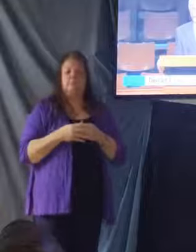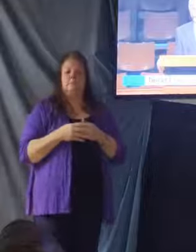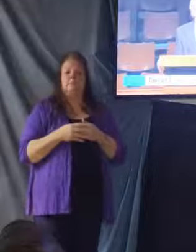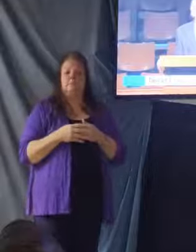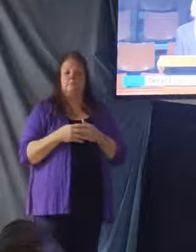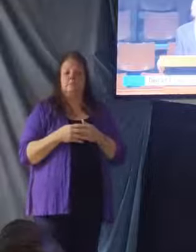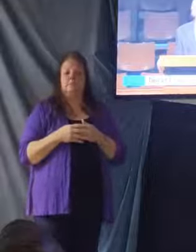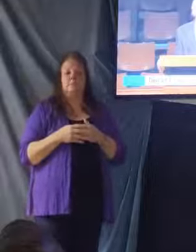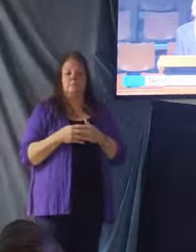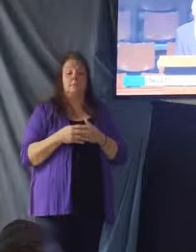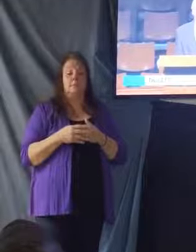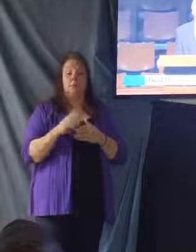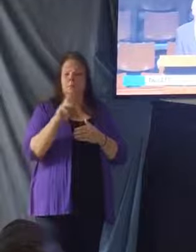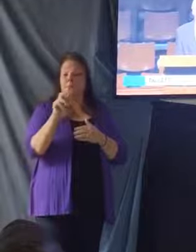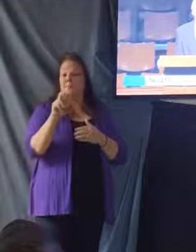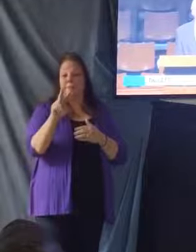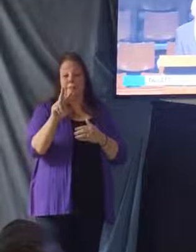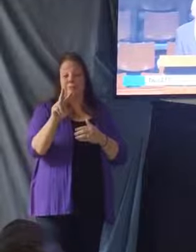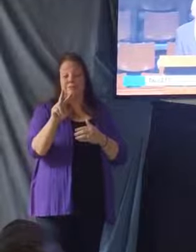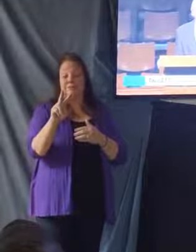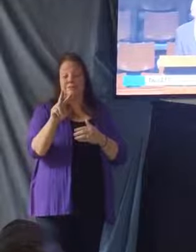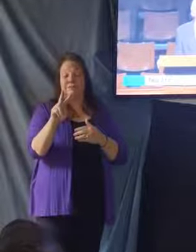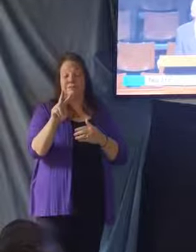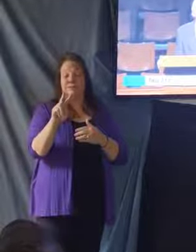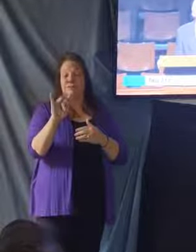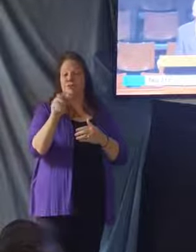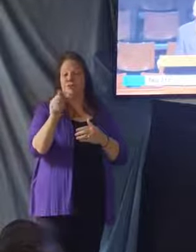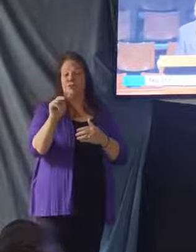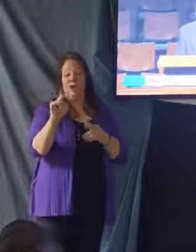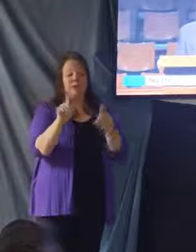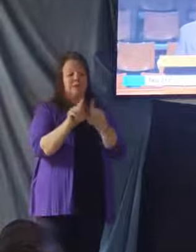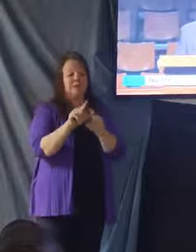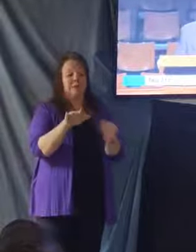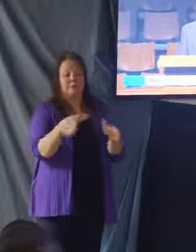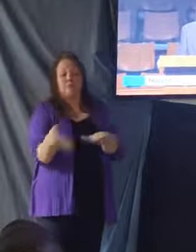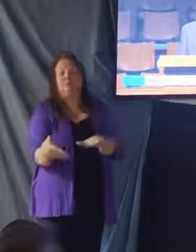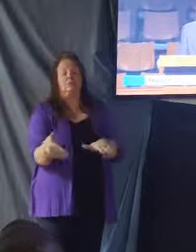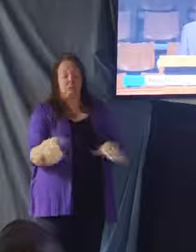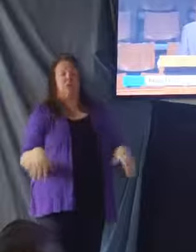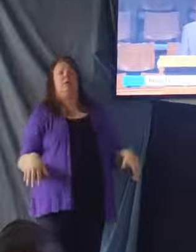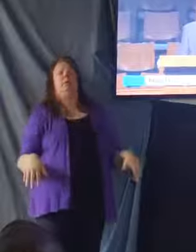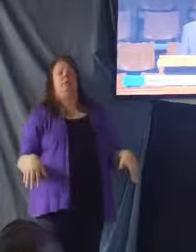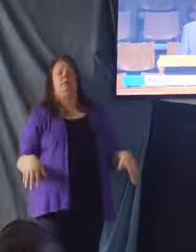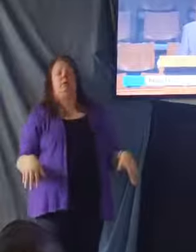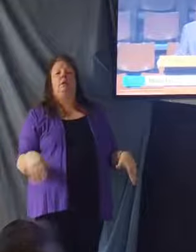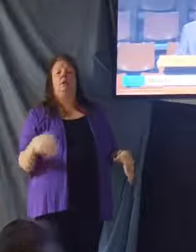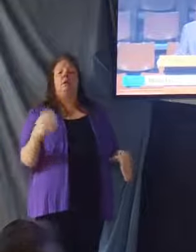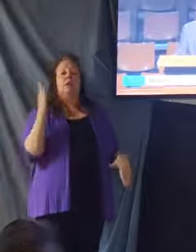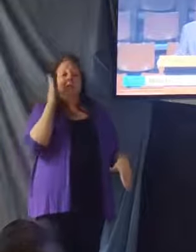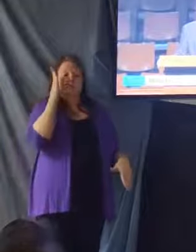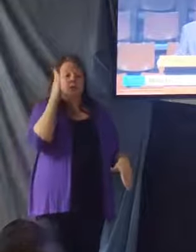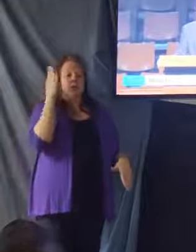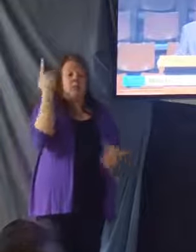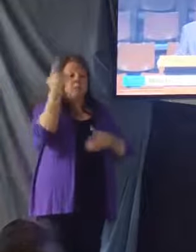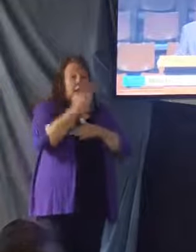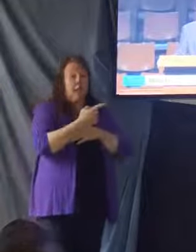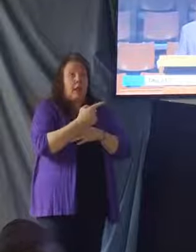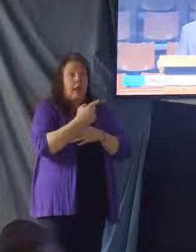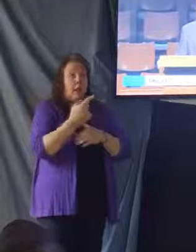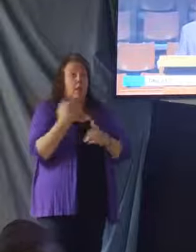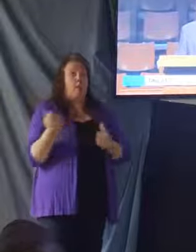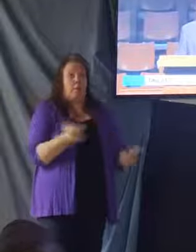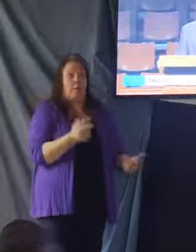In the opening chapters of the book of Revelation, particularly chapter 1. So someday that glory will be revealed